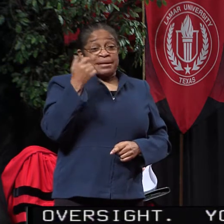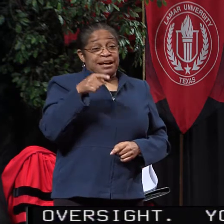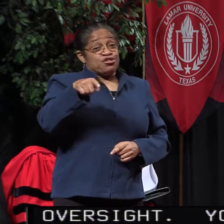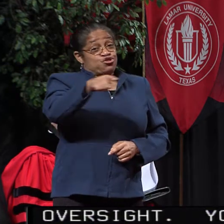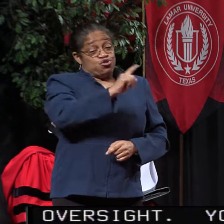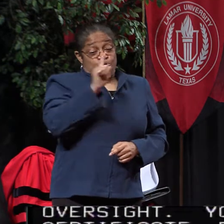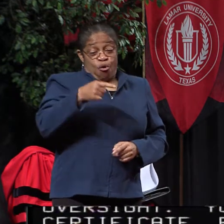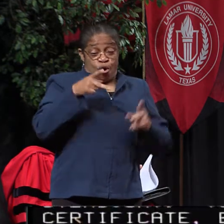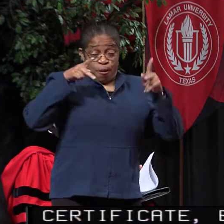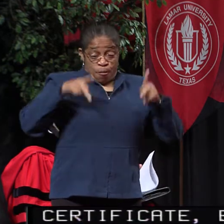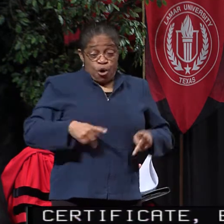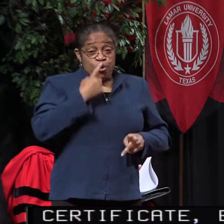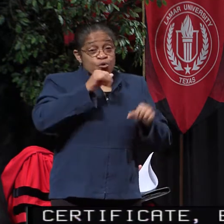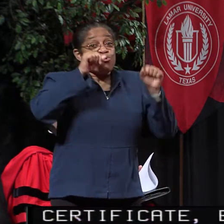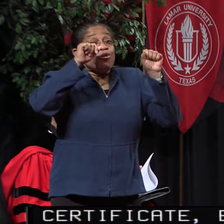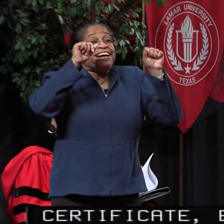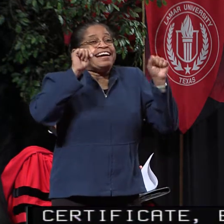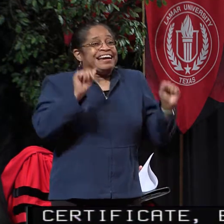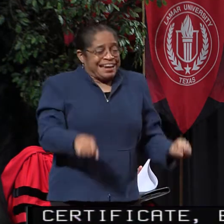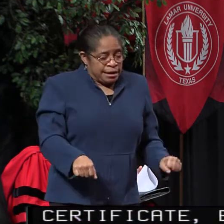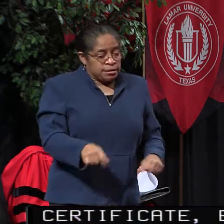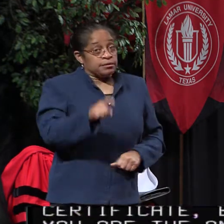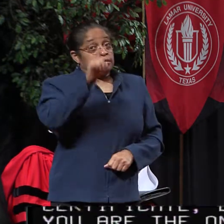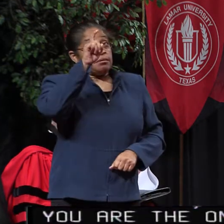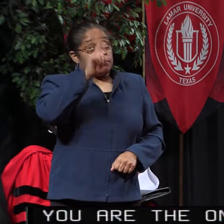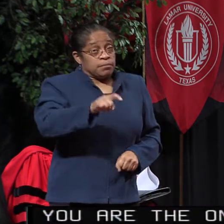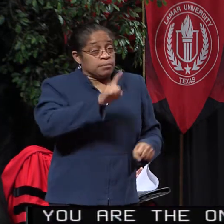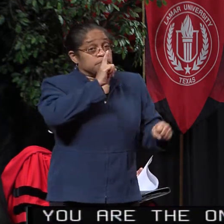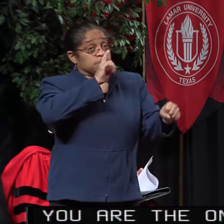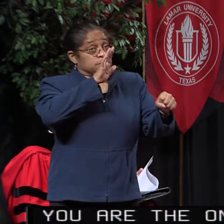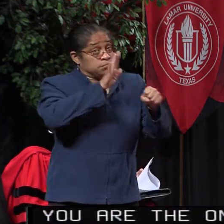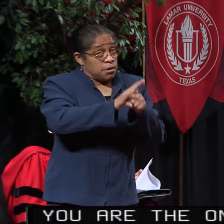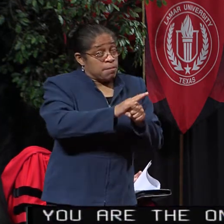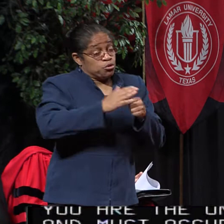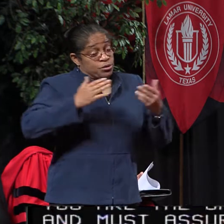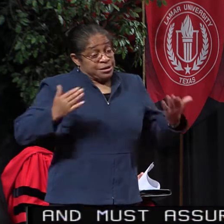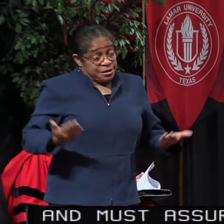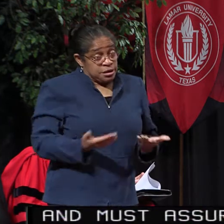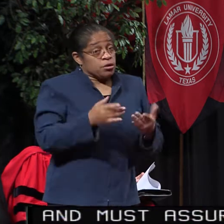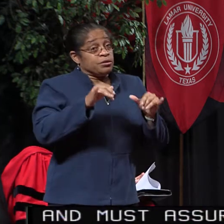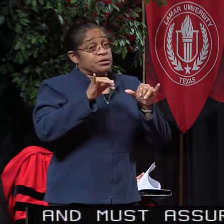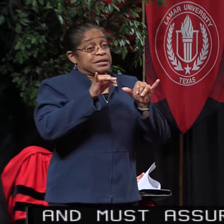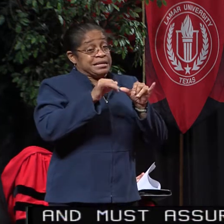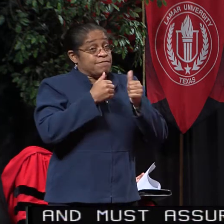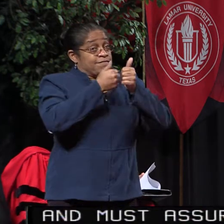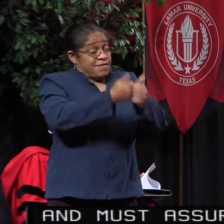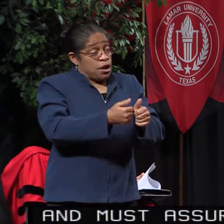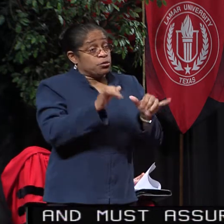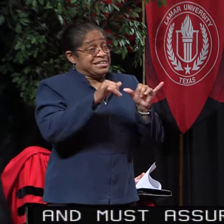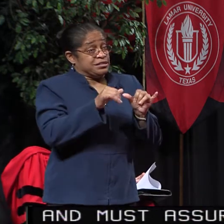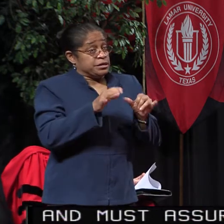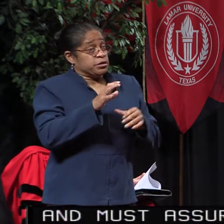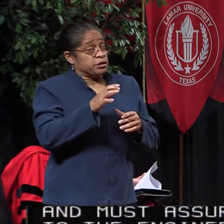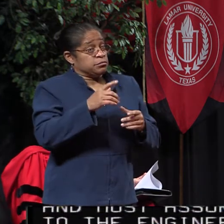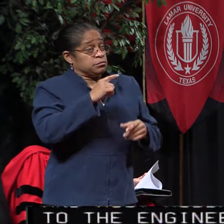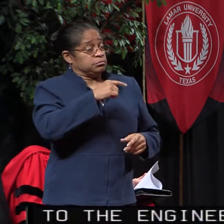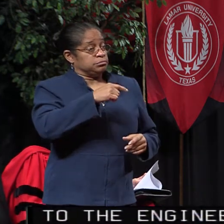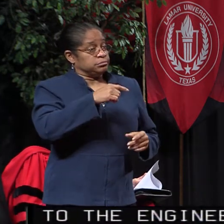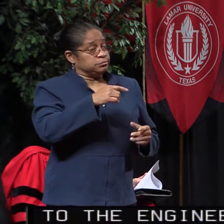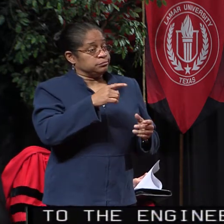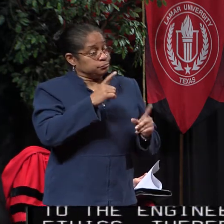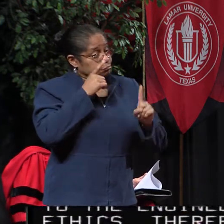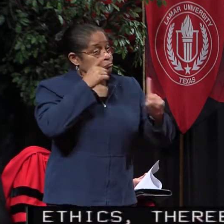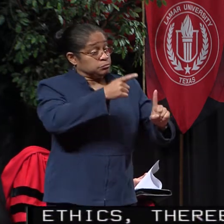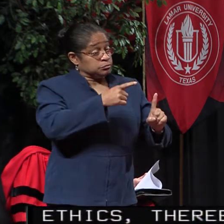only person who can and must assure that you adhere to the Engineering Code of Ethics, thereby protecting the